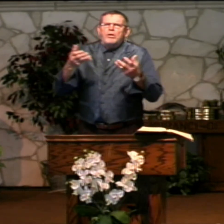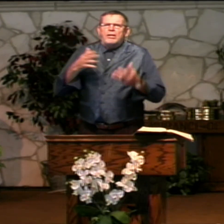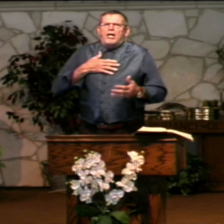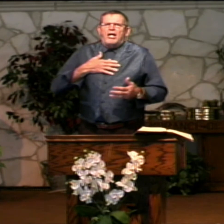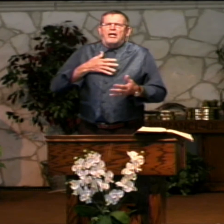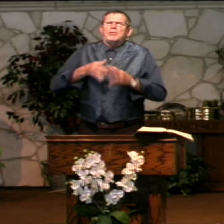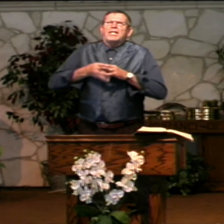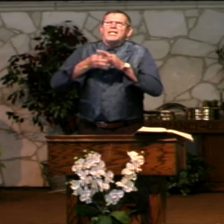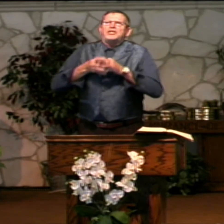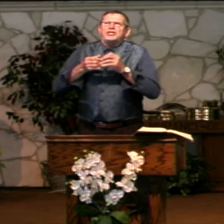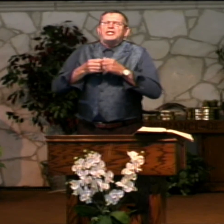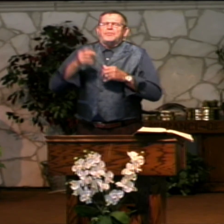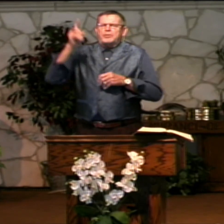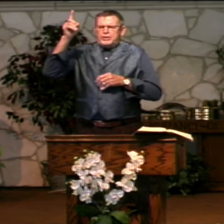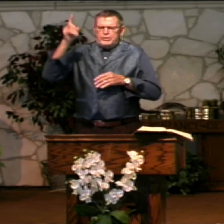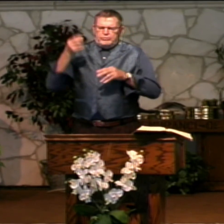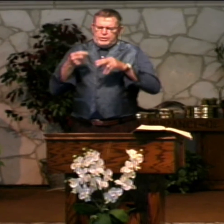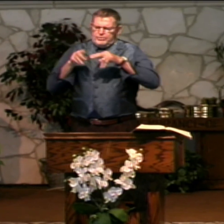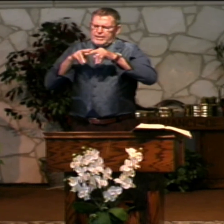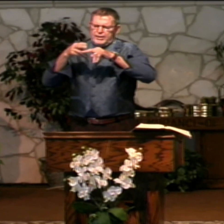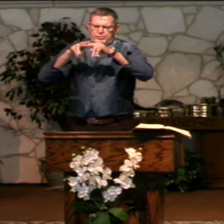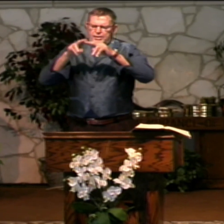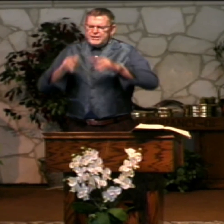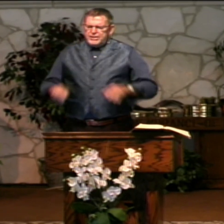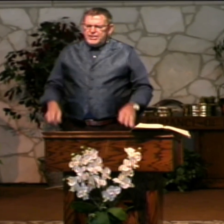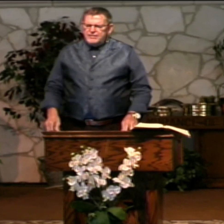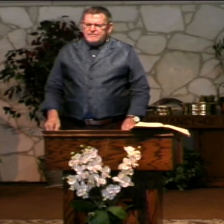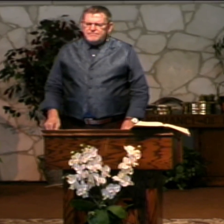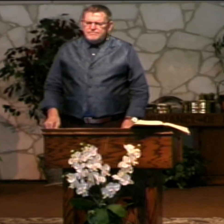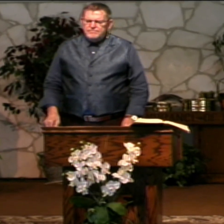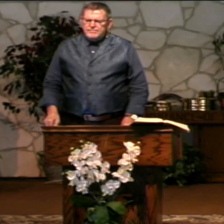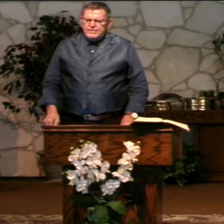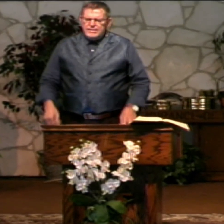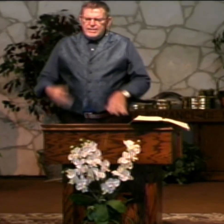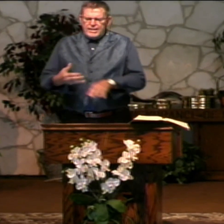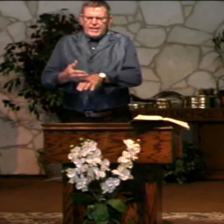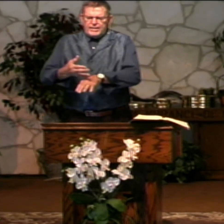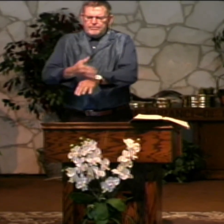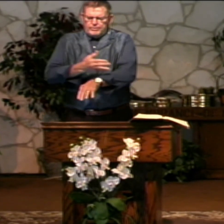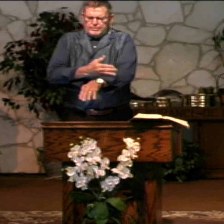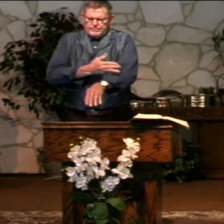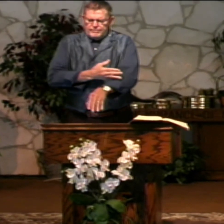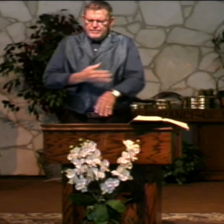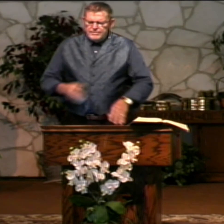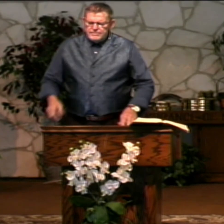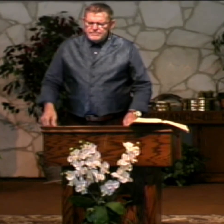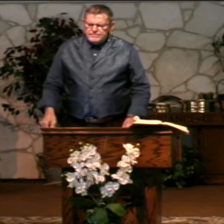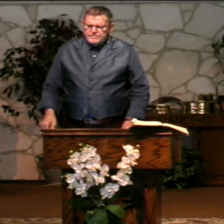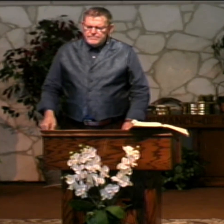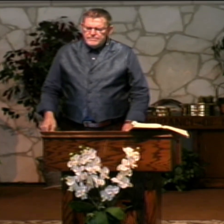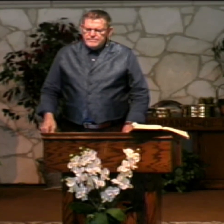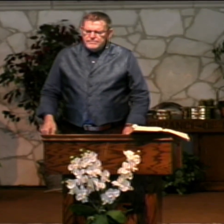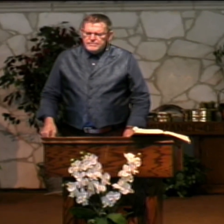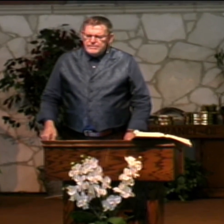we want our relationship with You to increase and improve.